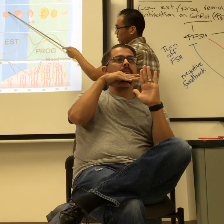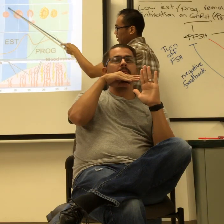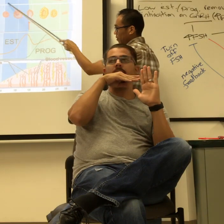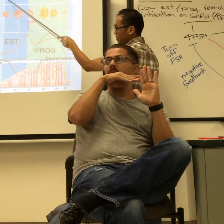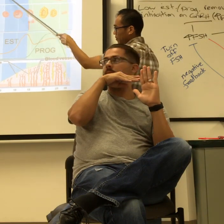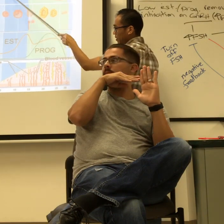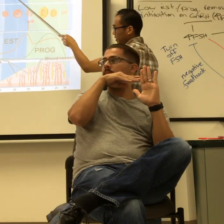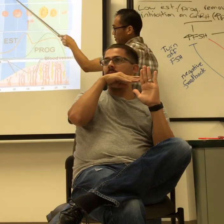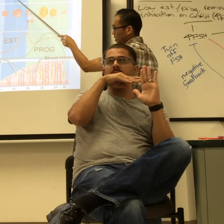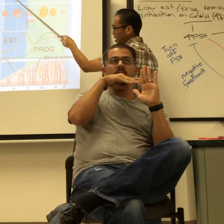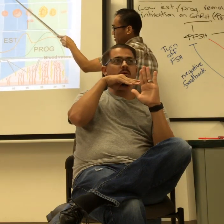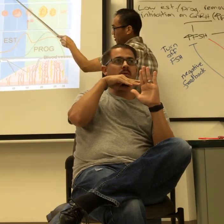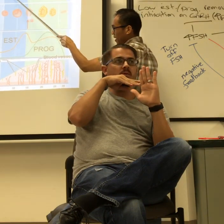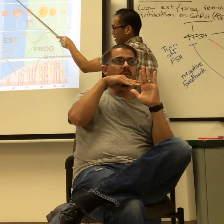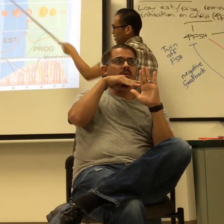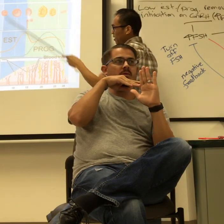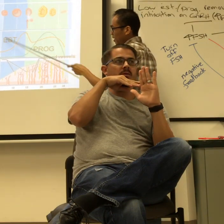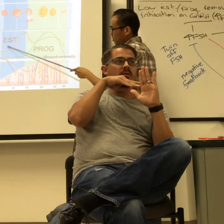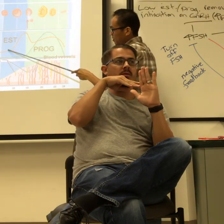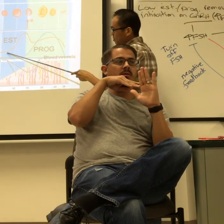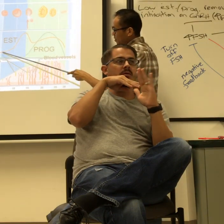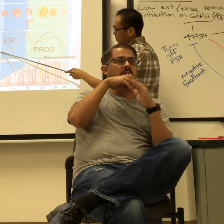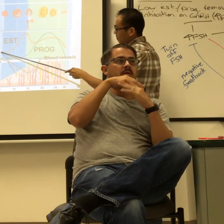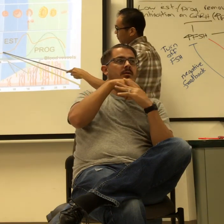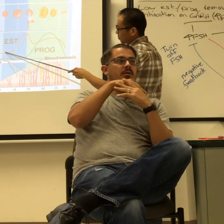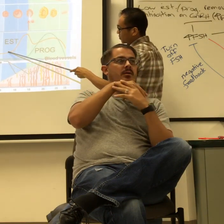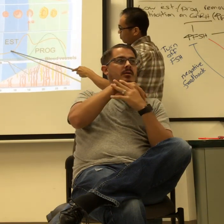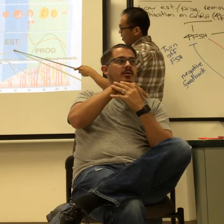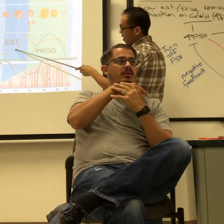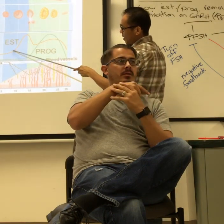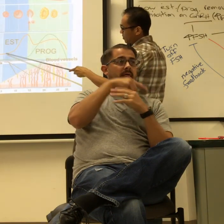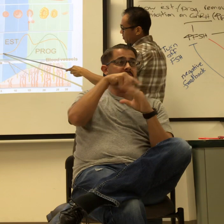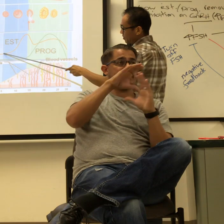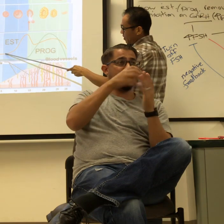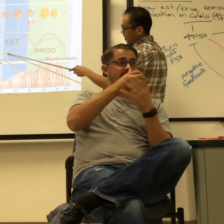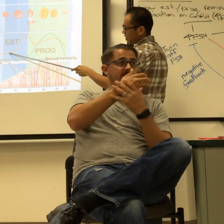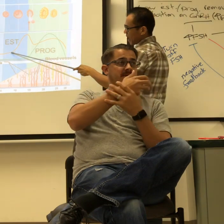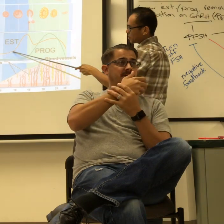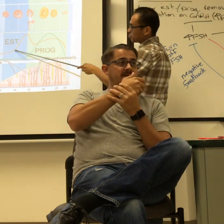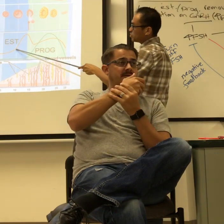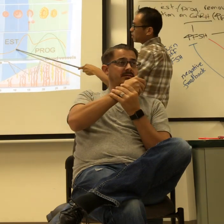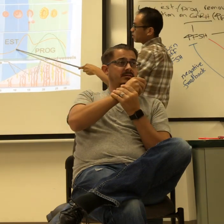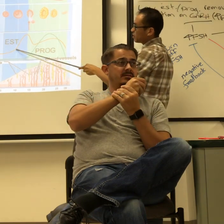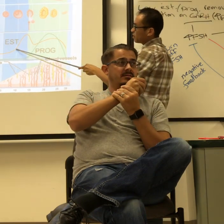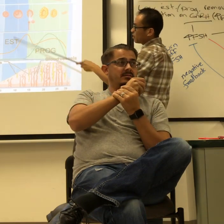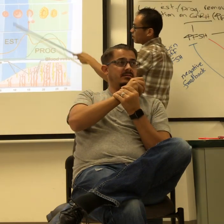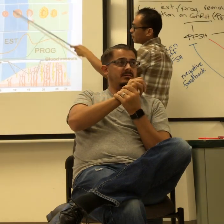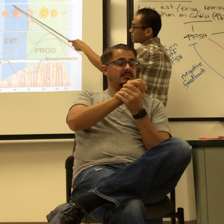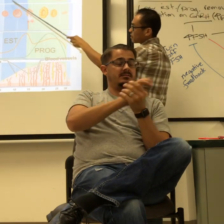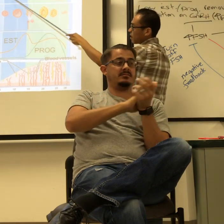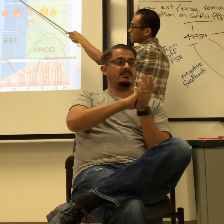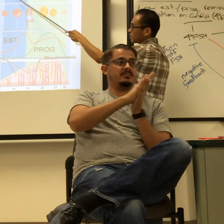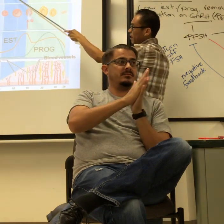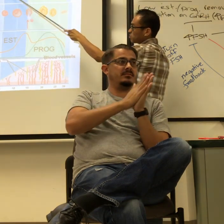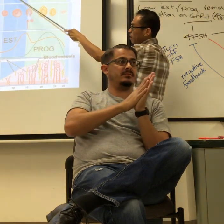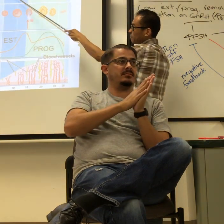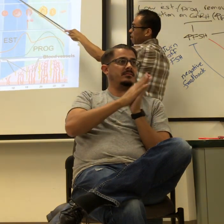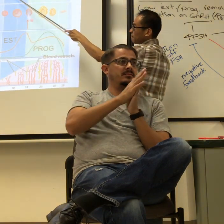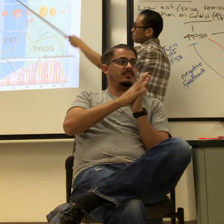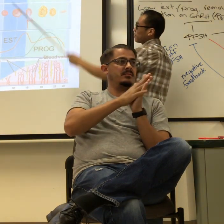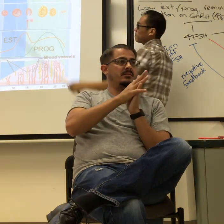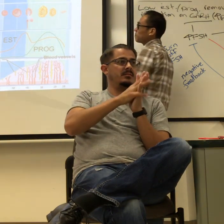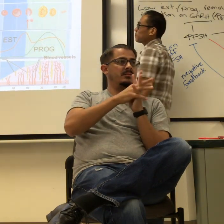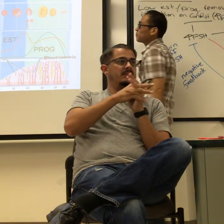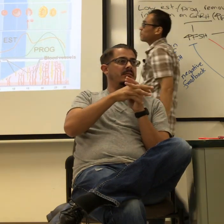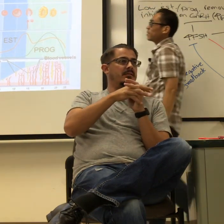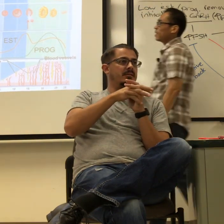the secondary. So it's causing that. It's this first rise in estrogen that's causing that drop